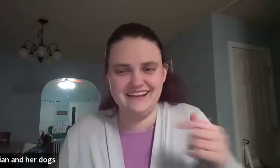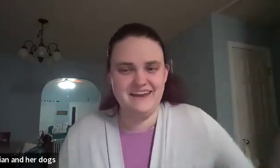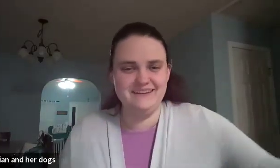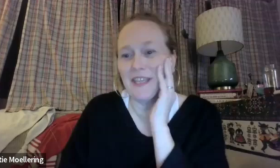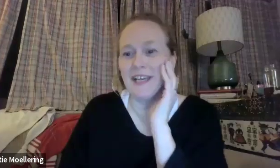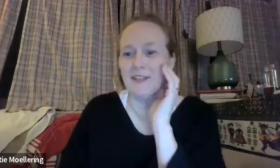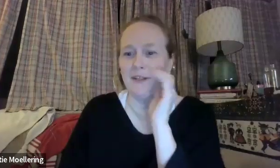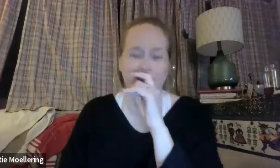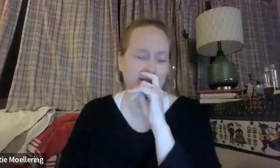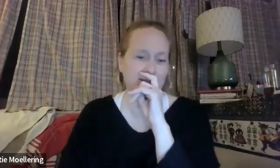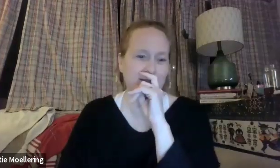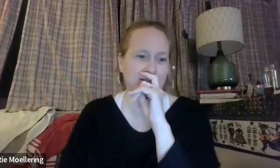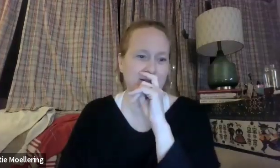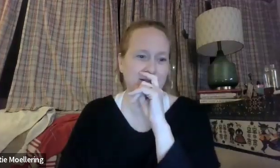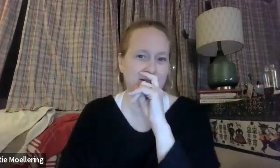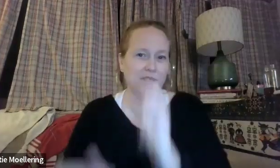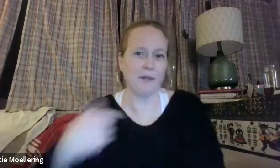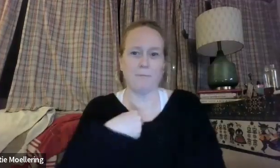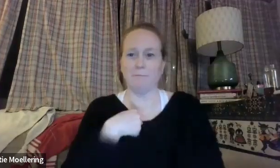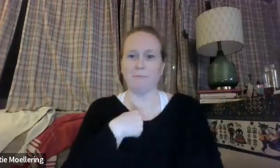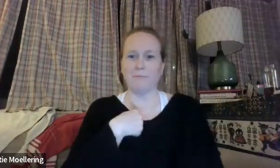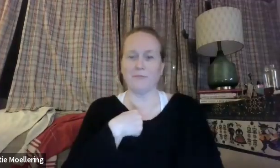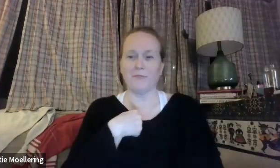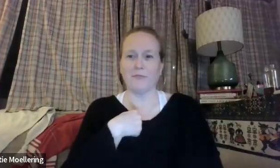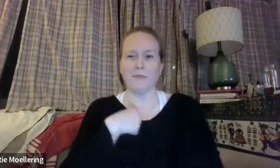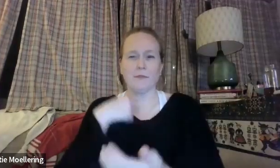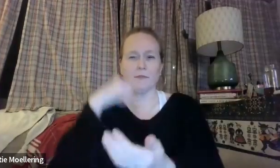I giggling. think I can do it. Mm-hmm. Okay.